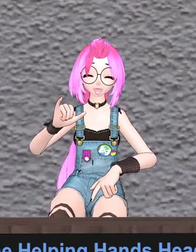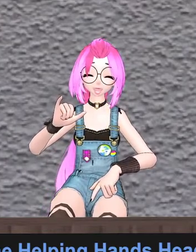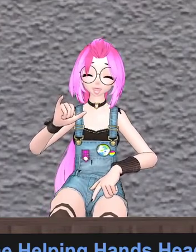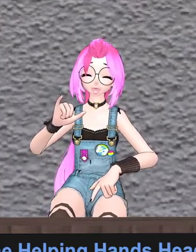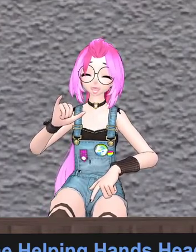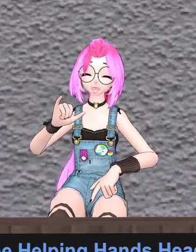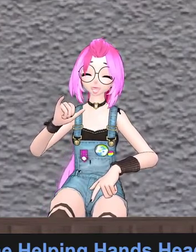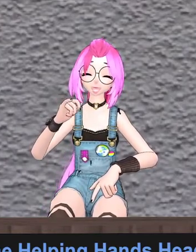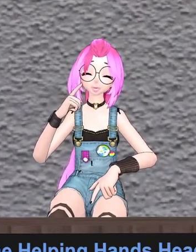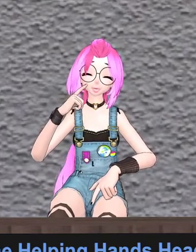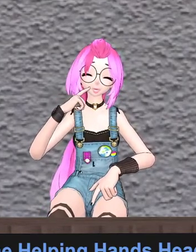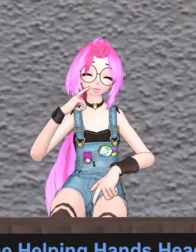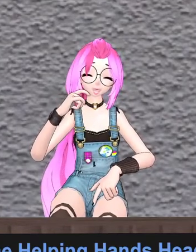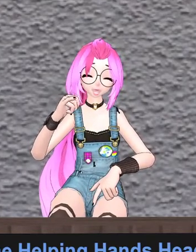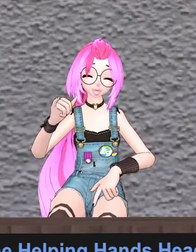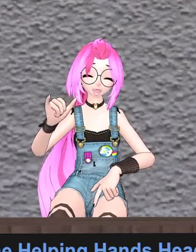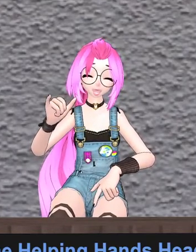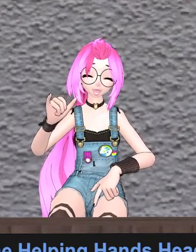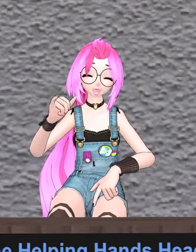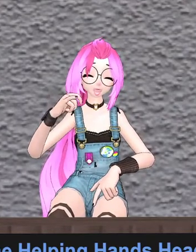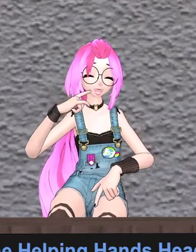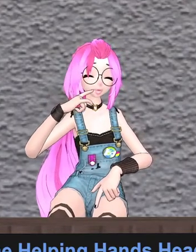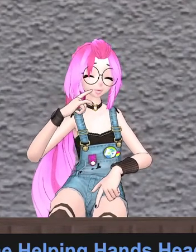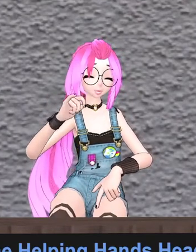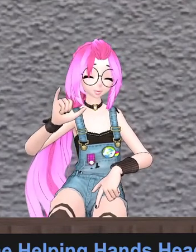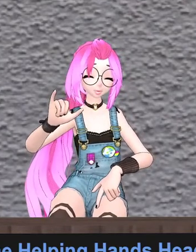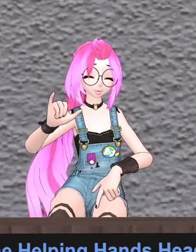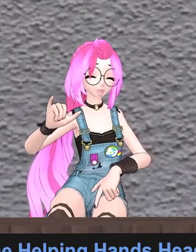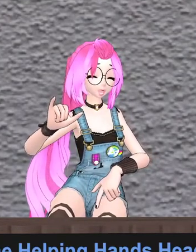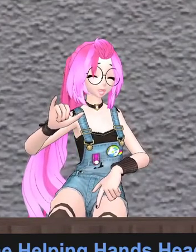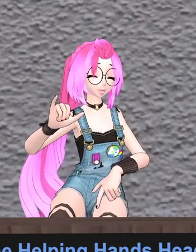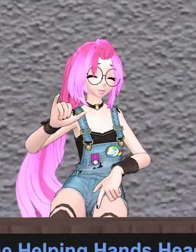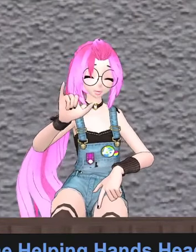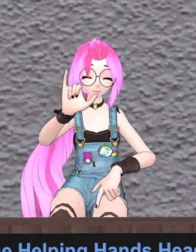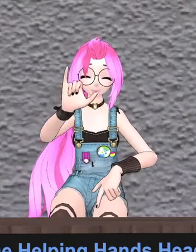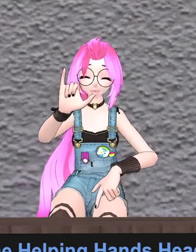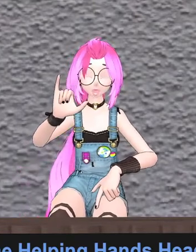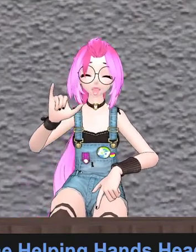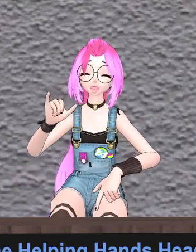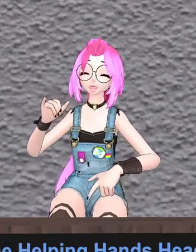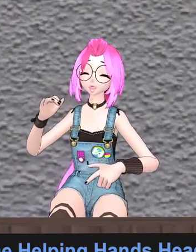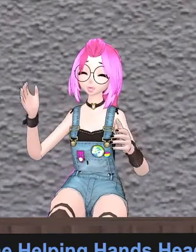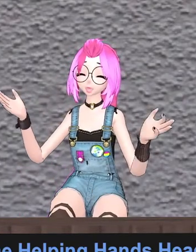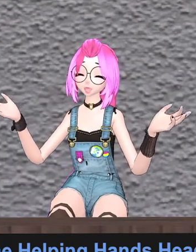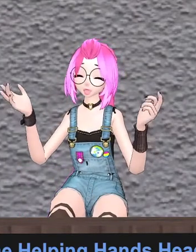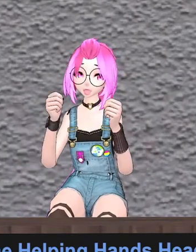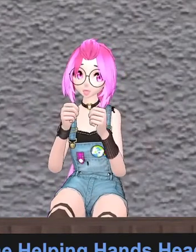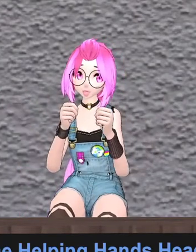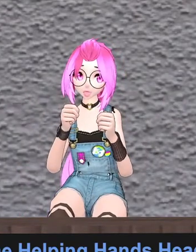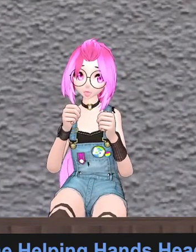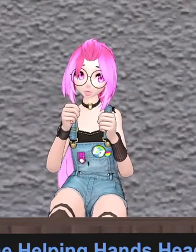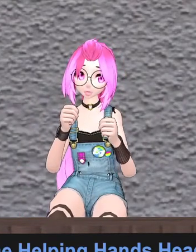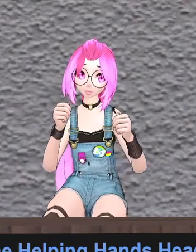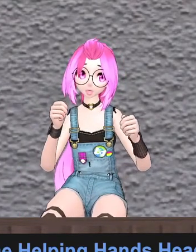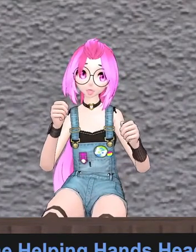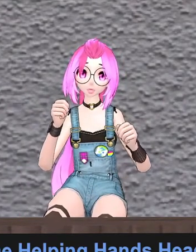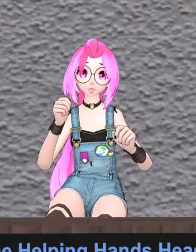really known for the gold rush. And this is how you sign gold. Gold with a Y hand. So they kind of combine those two things